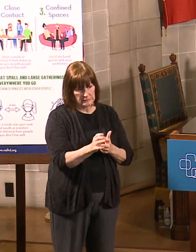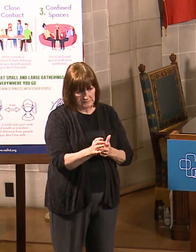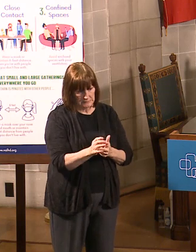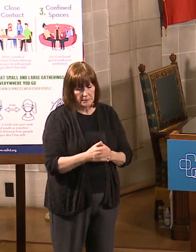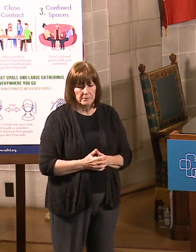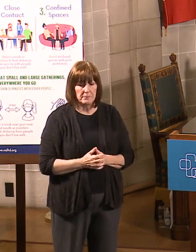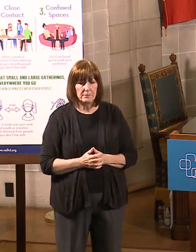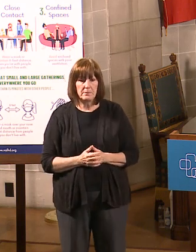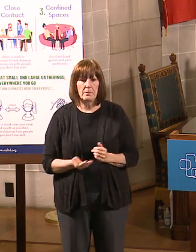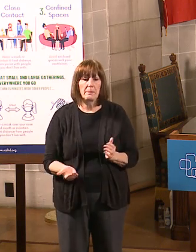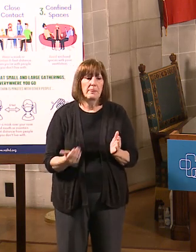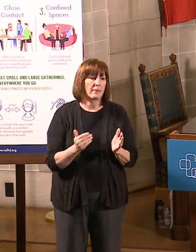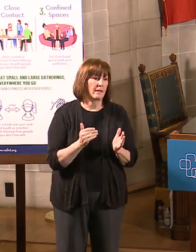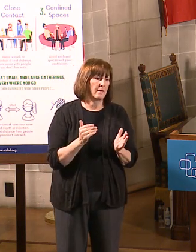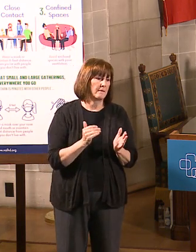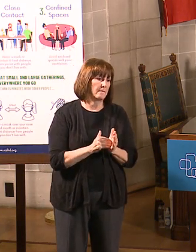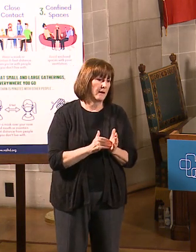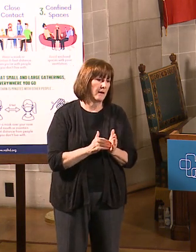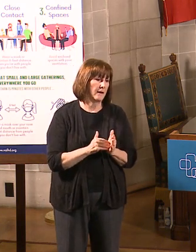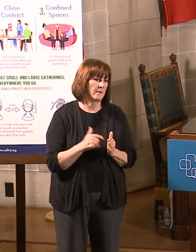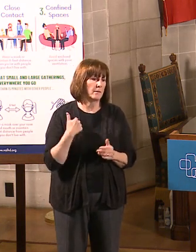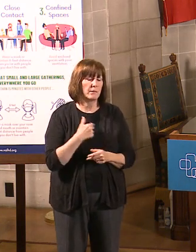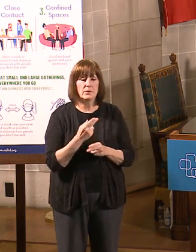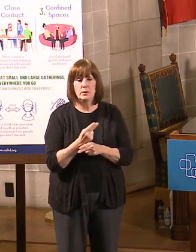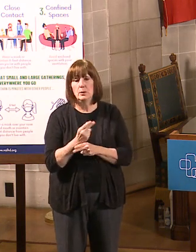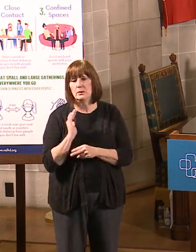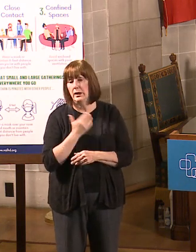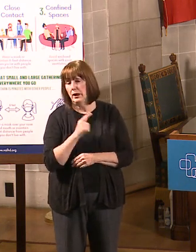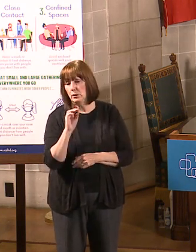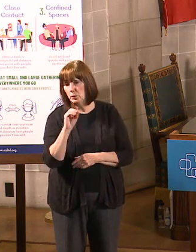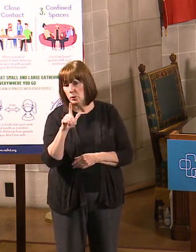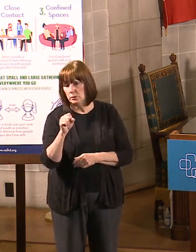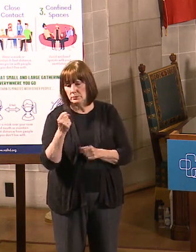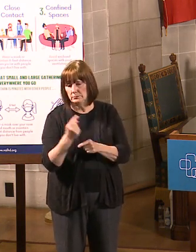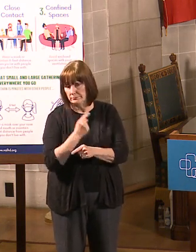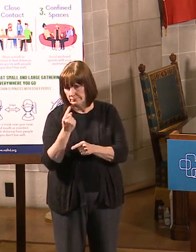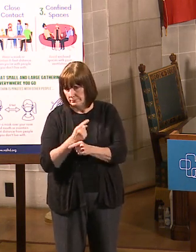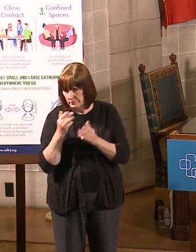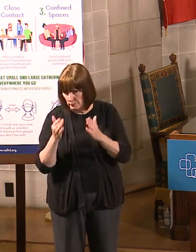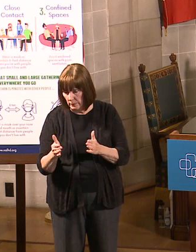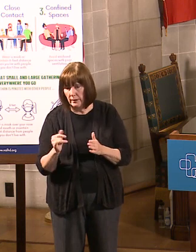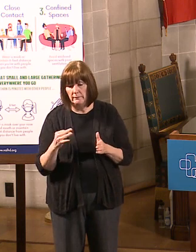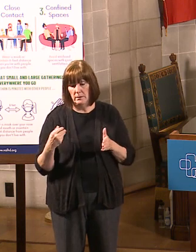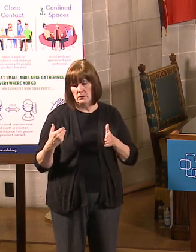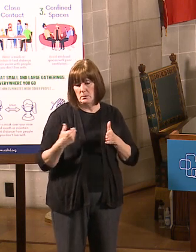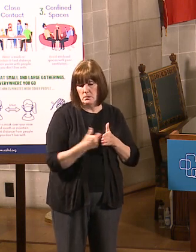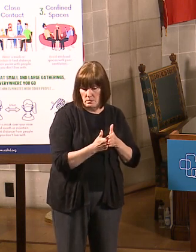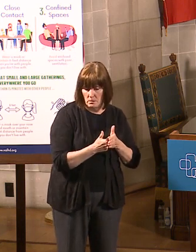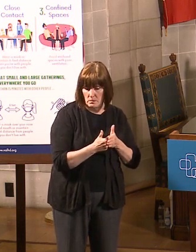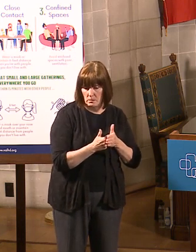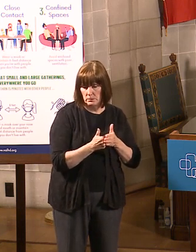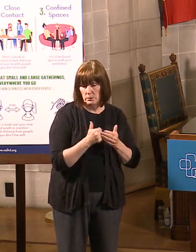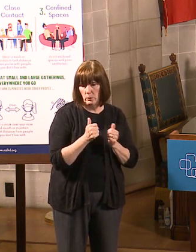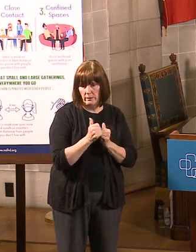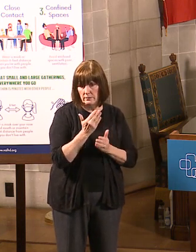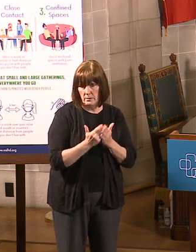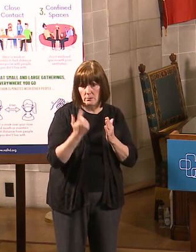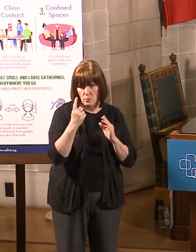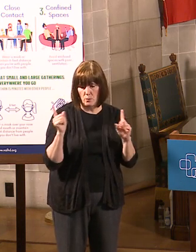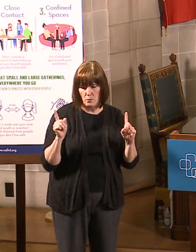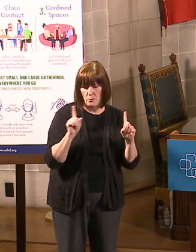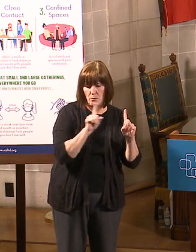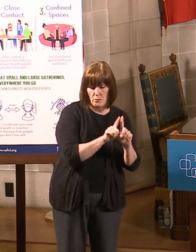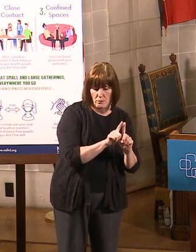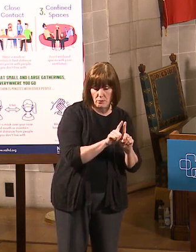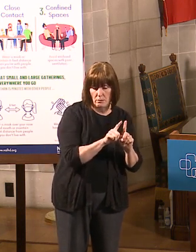again, it's about learning to use our tools properly. Generally, you've got a close contact when you are within somebody of 6 feet for 15